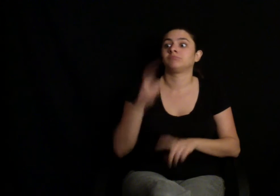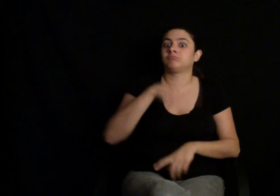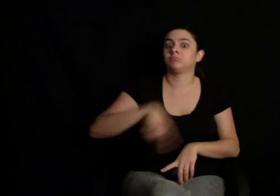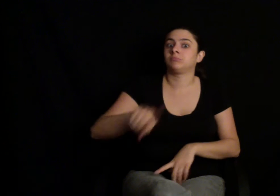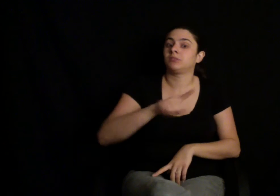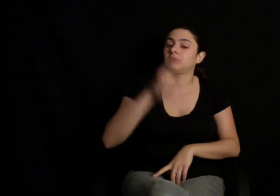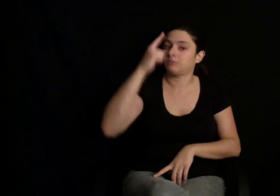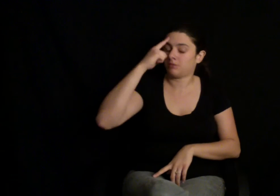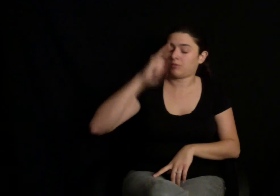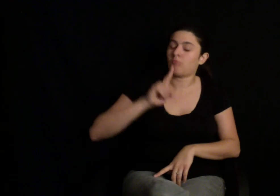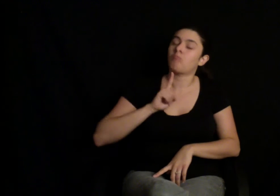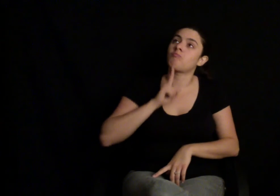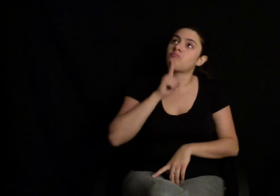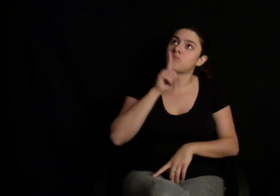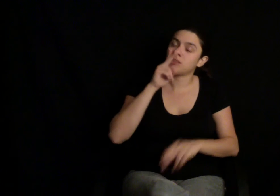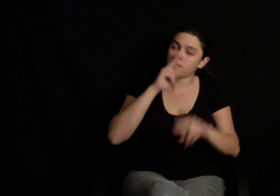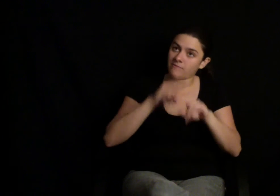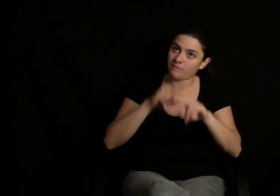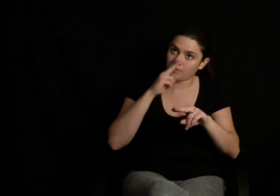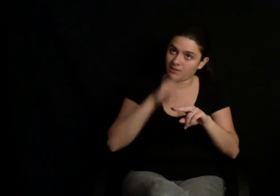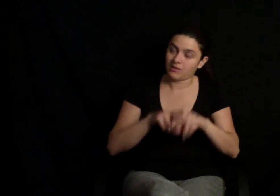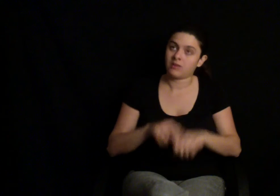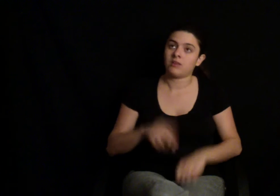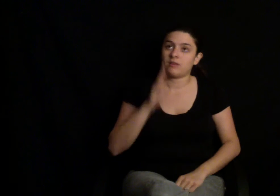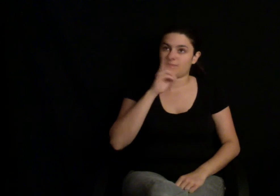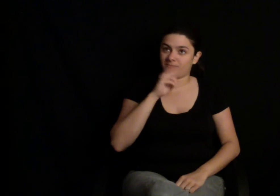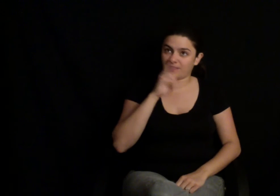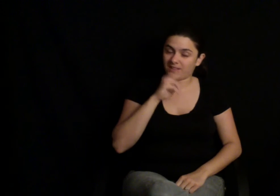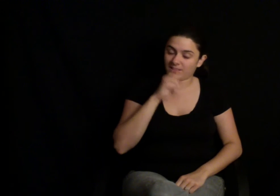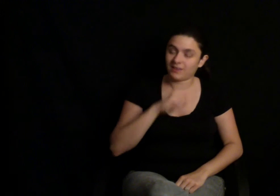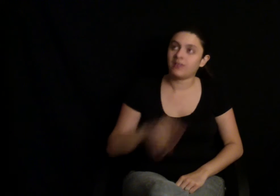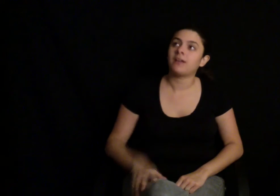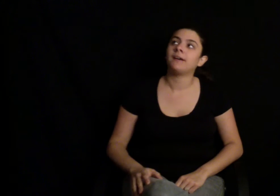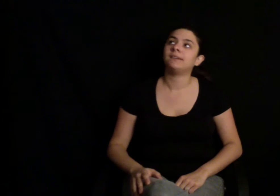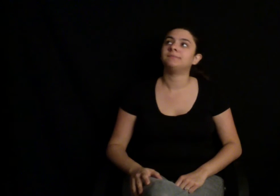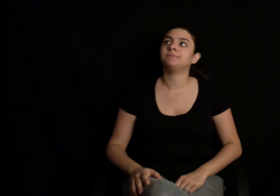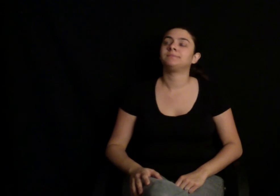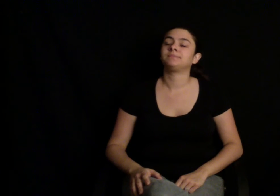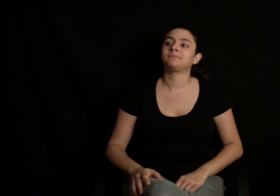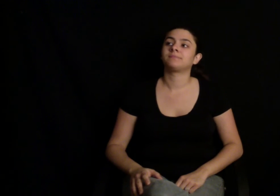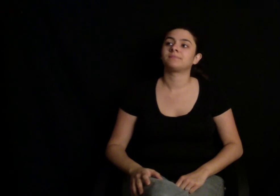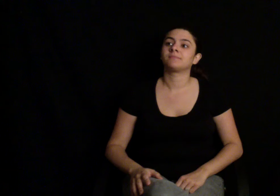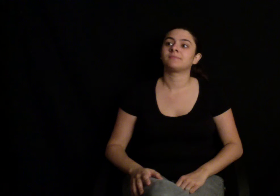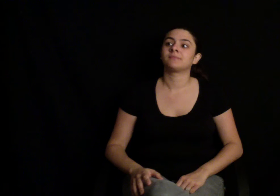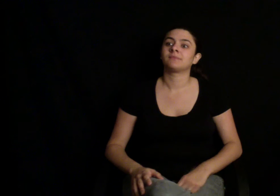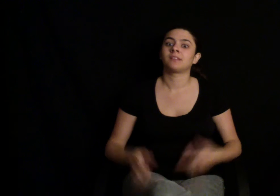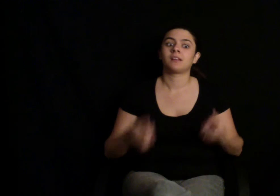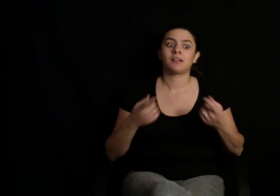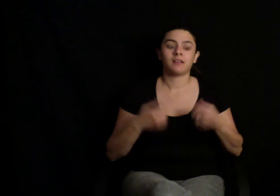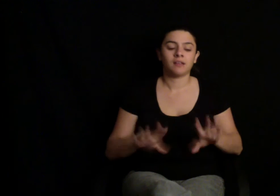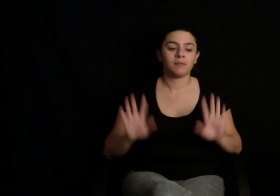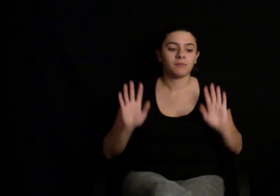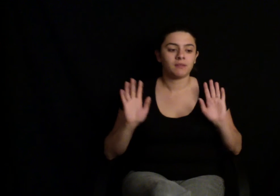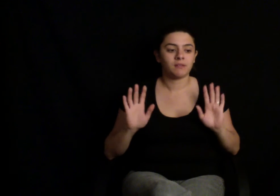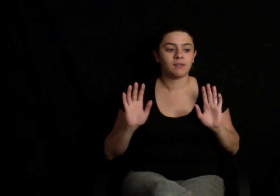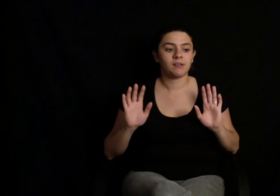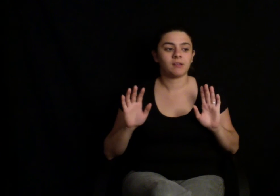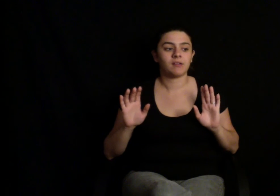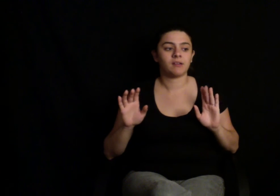They were cracking up. They thought it was the funniest thing ever. So without any expectations, I went ahead and I posted it to